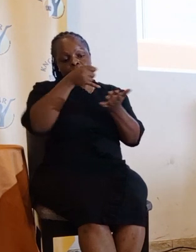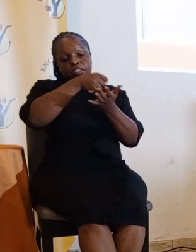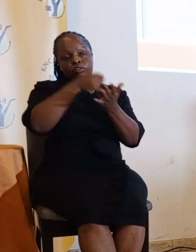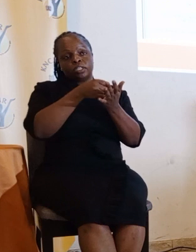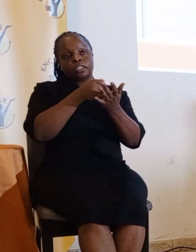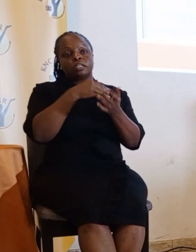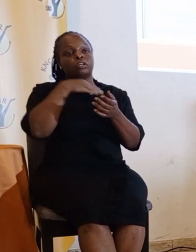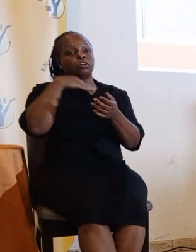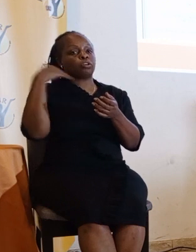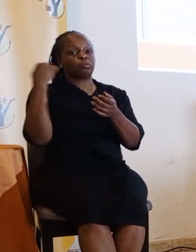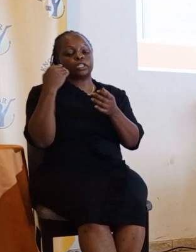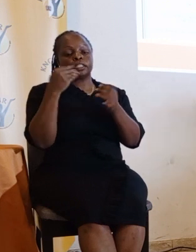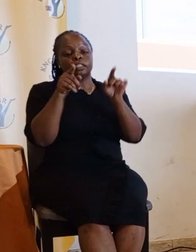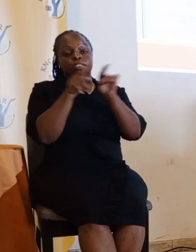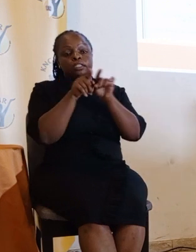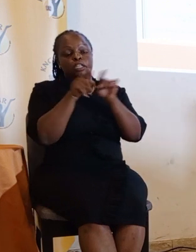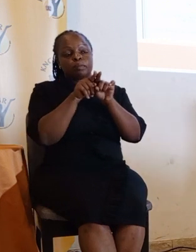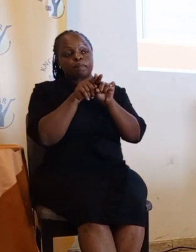For instance, in